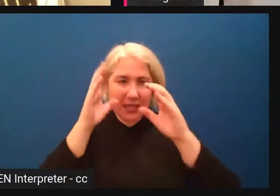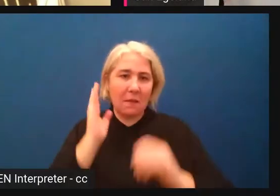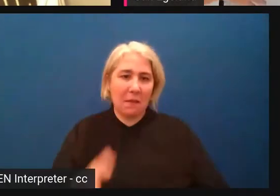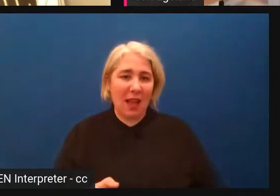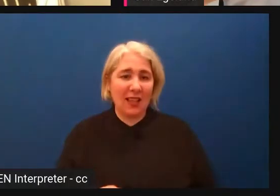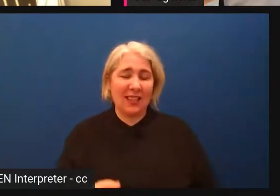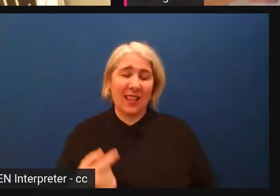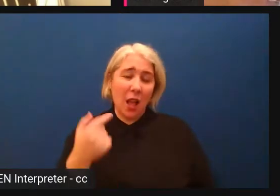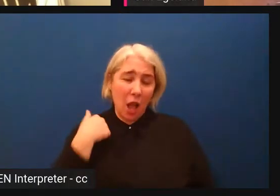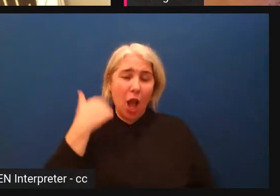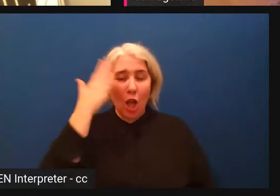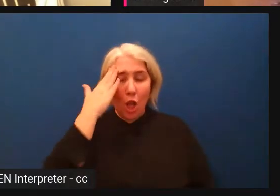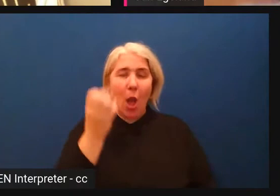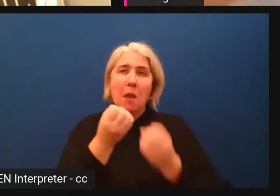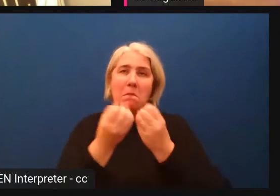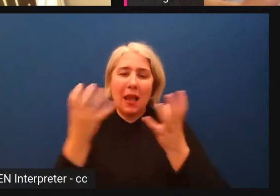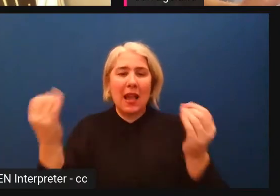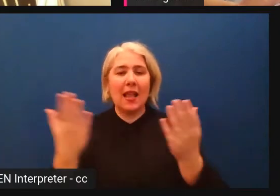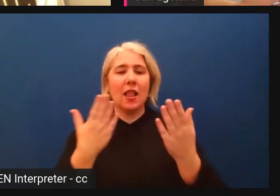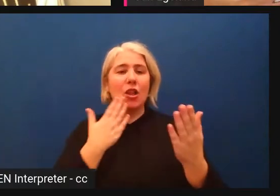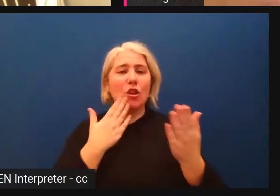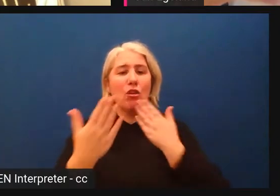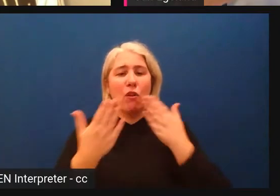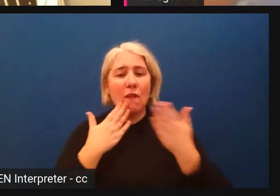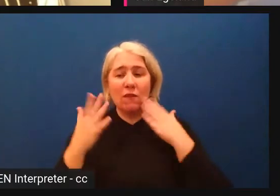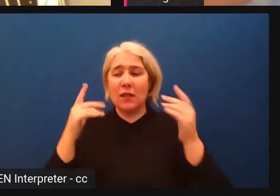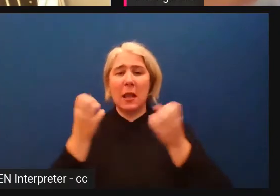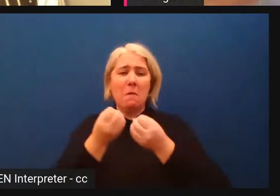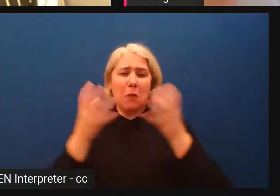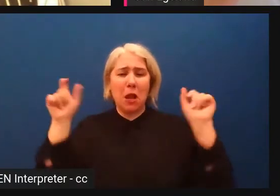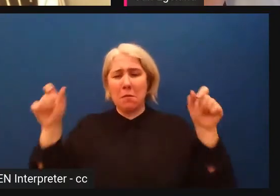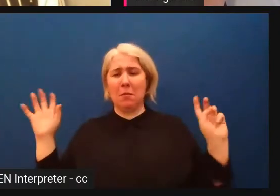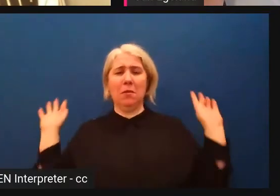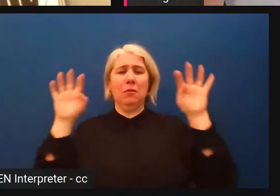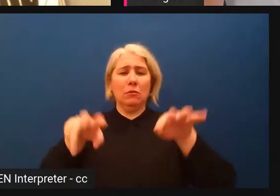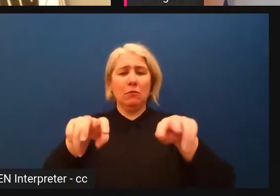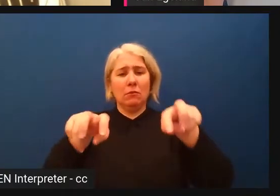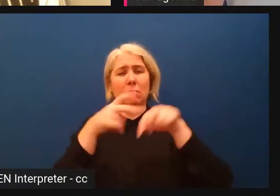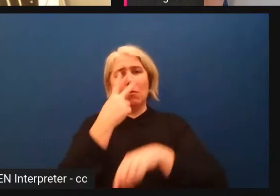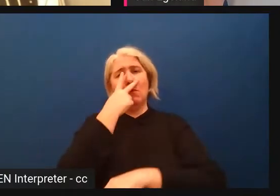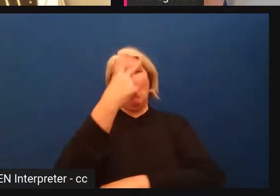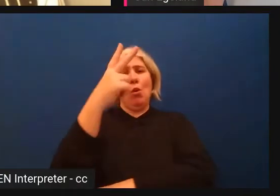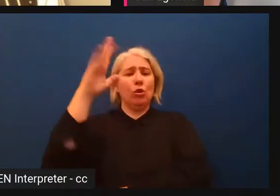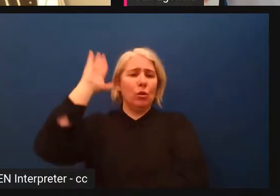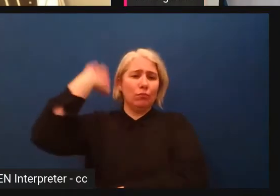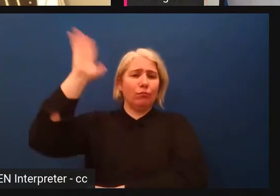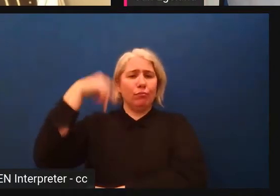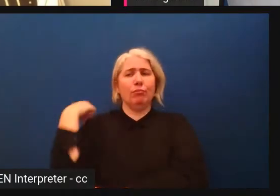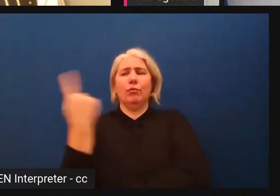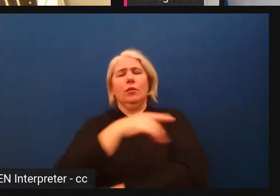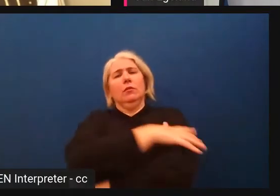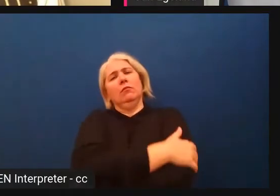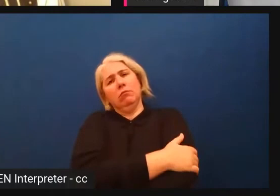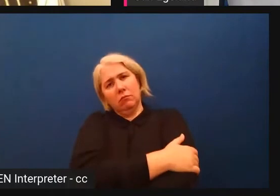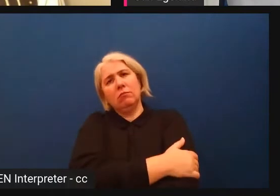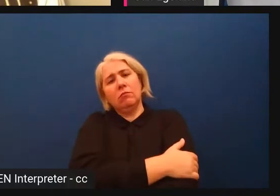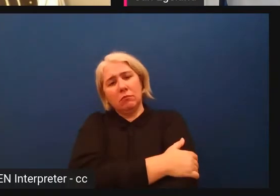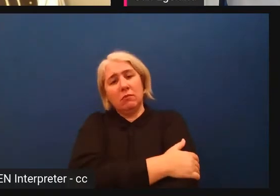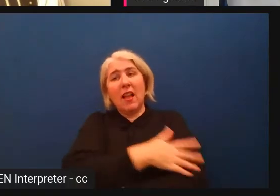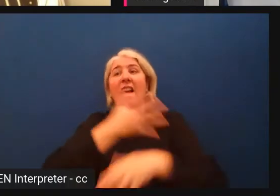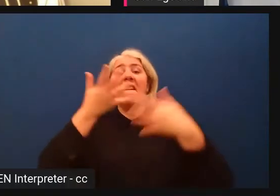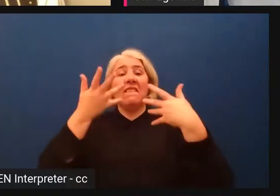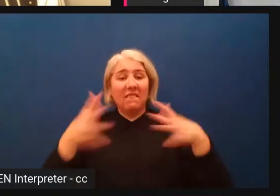nothing. It has to turn to action. I mean, in my view, I did the listening. I feel I can